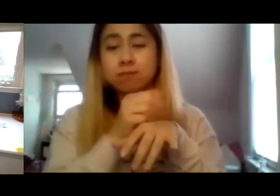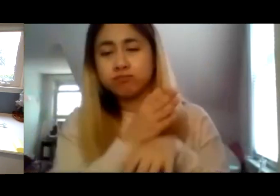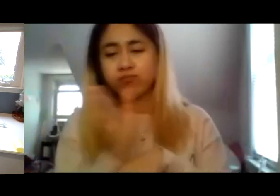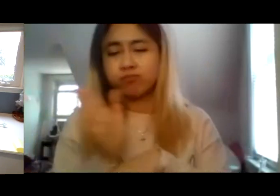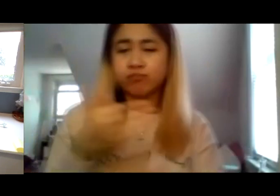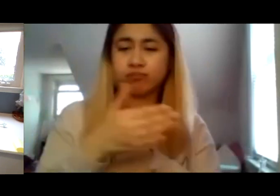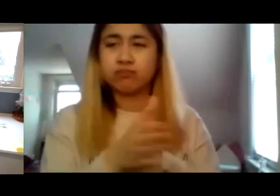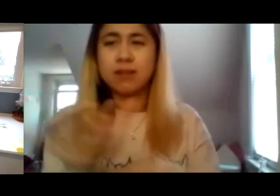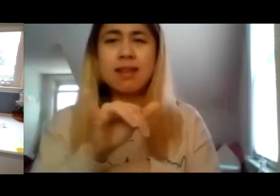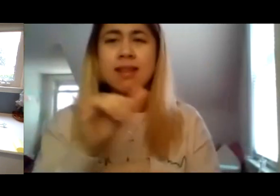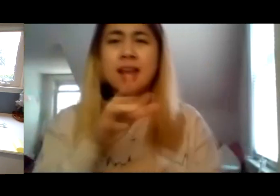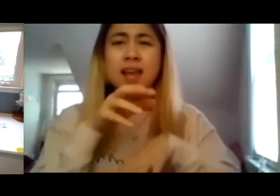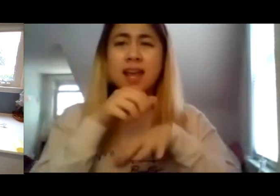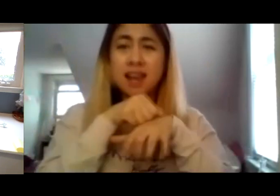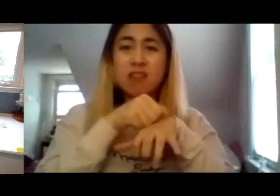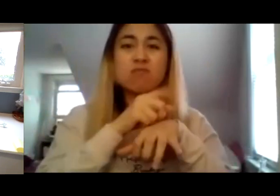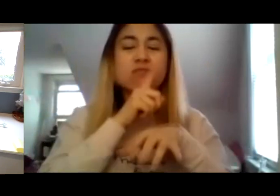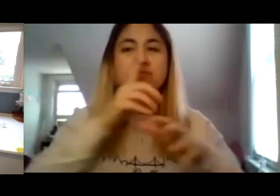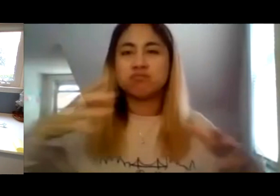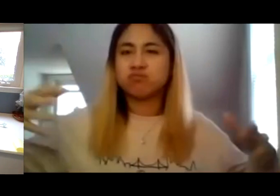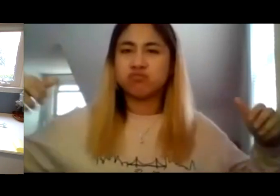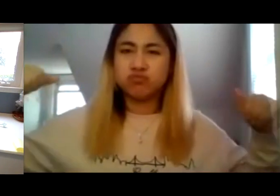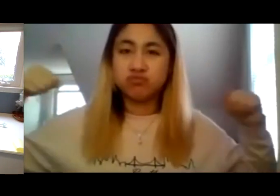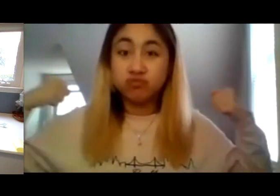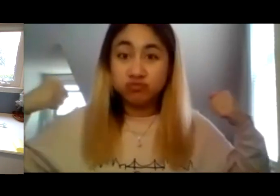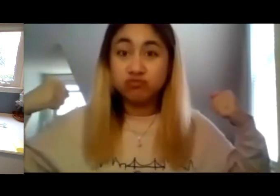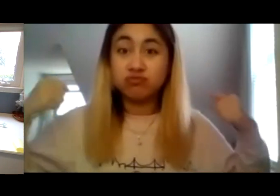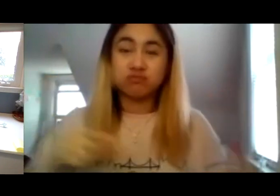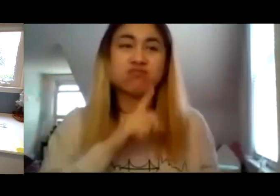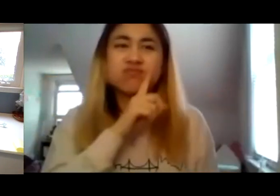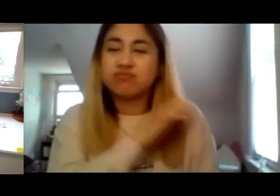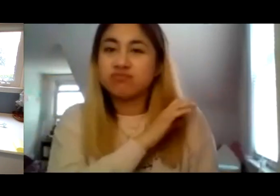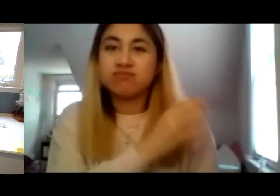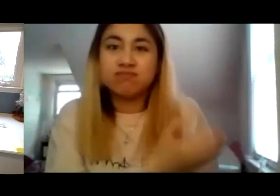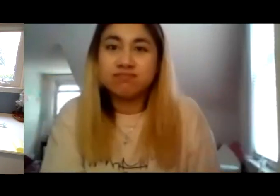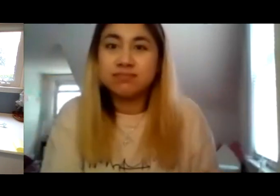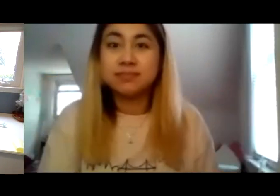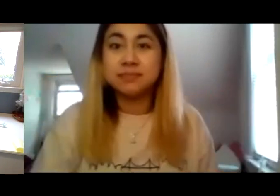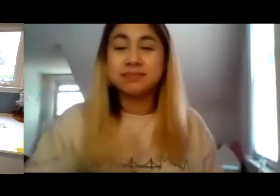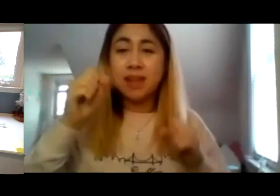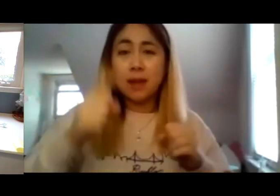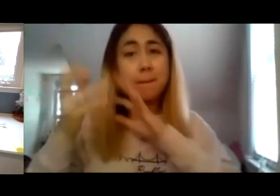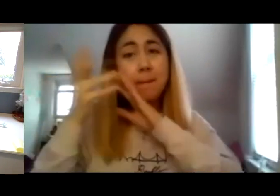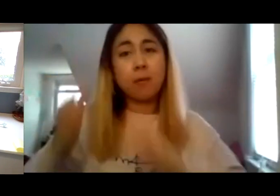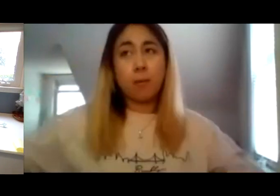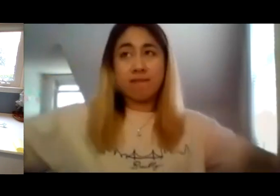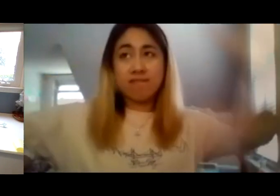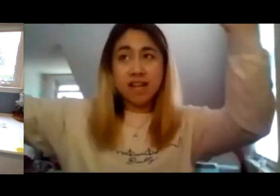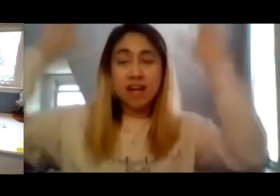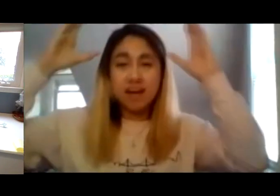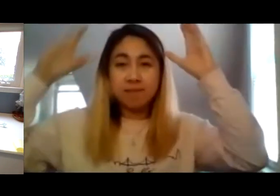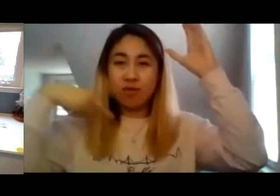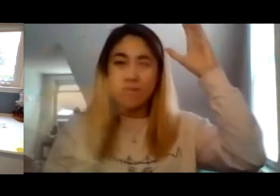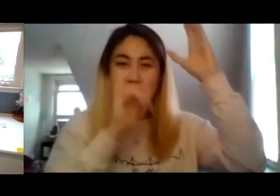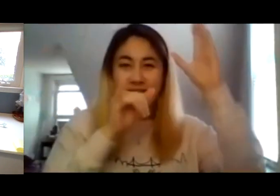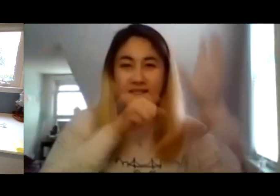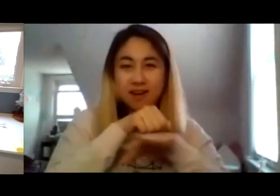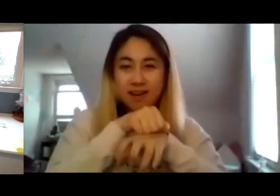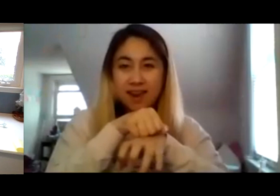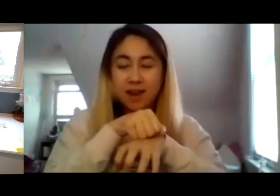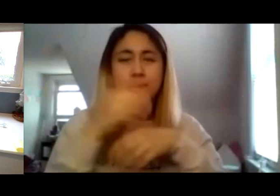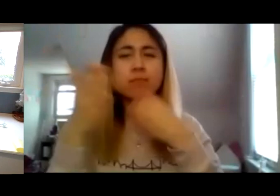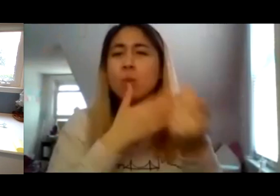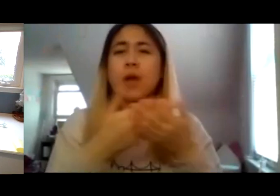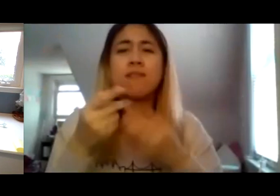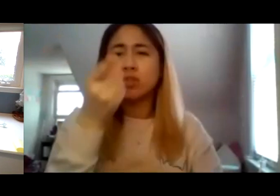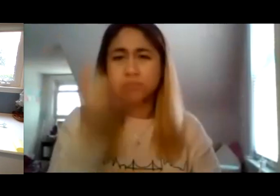is so strong, we hold our pillow over our head, and then wherever we are, inside, outside, kitchen, living room,